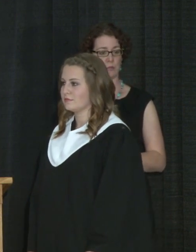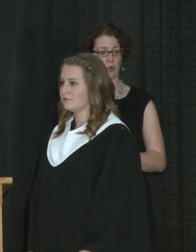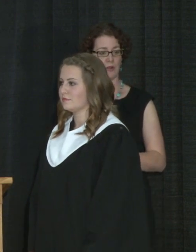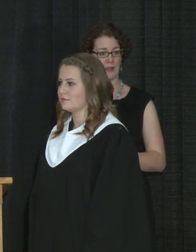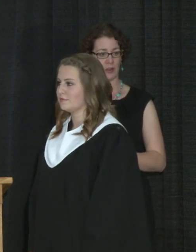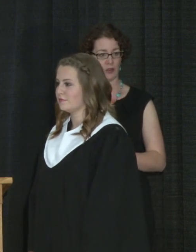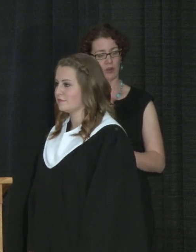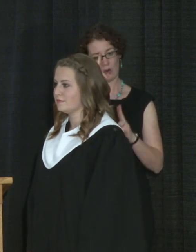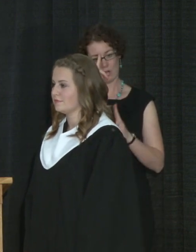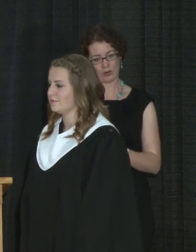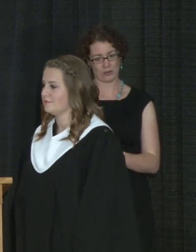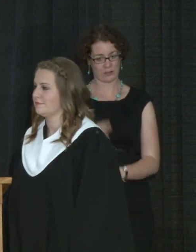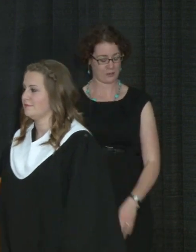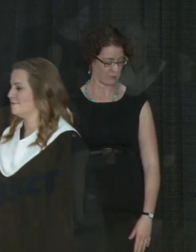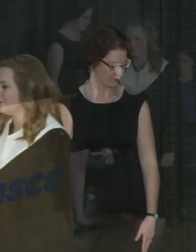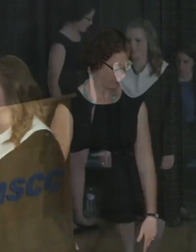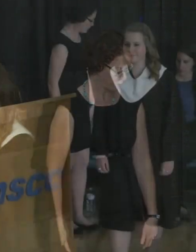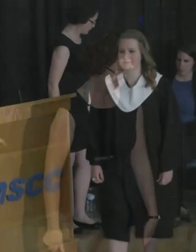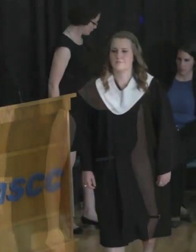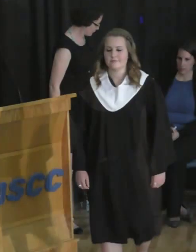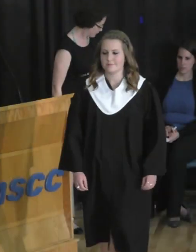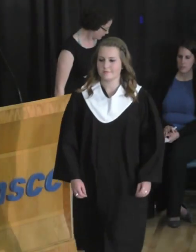Boutelier, honors.